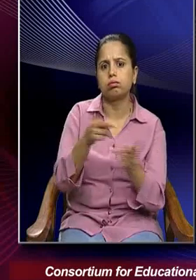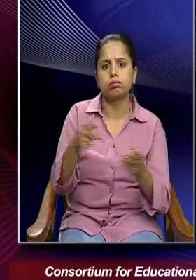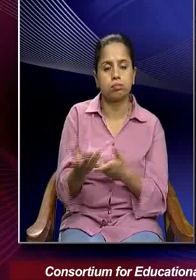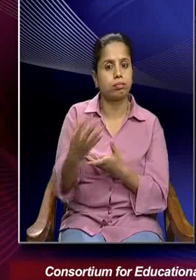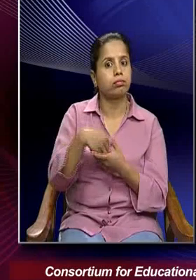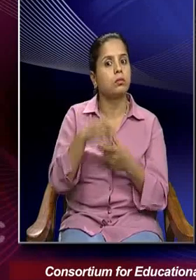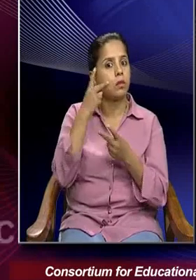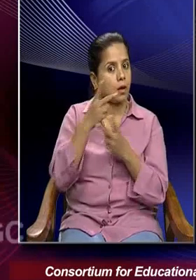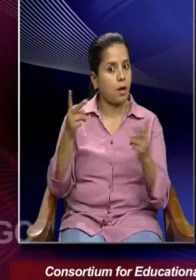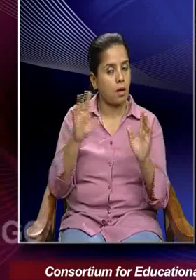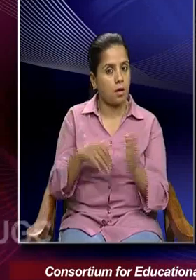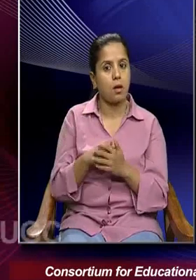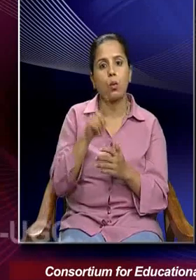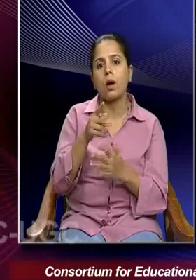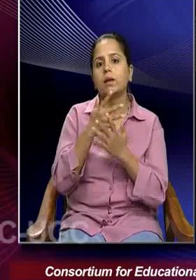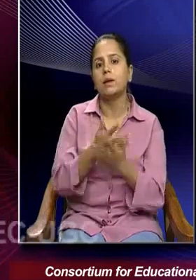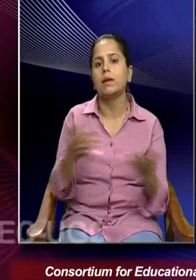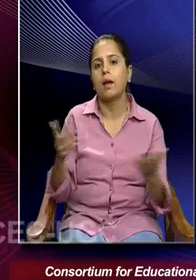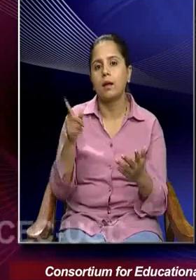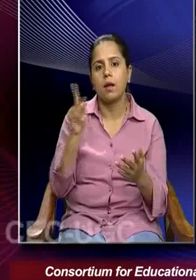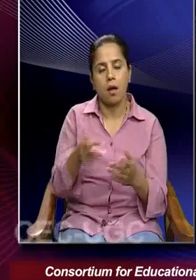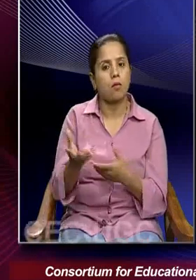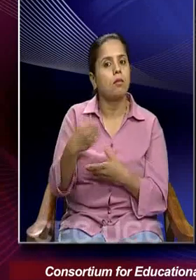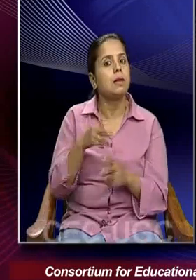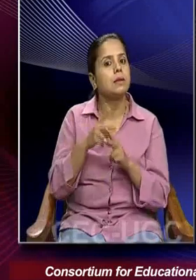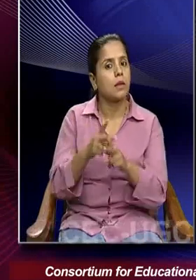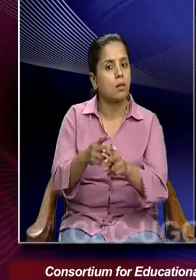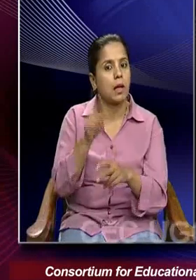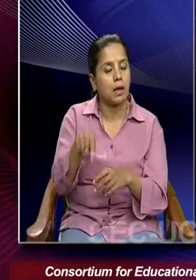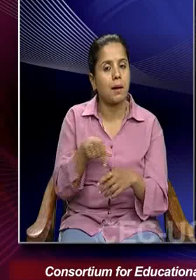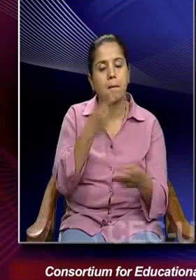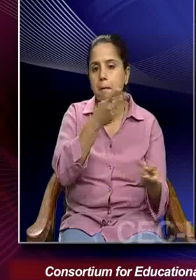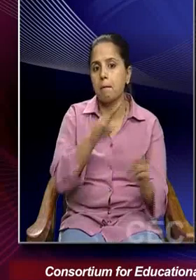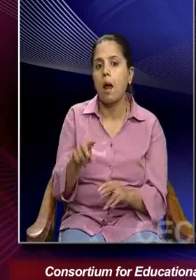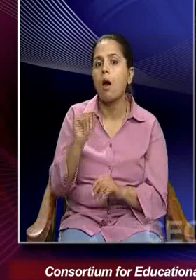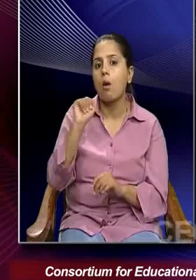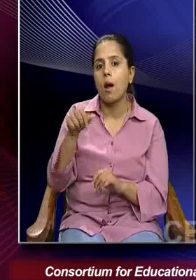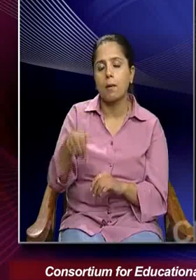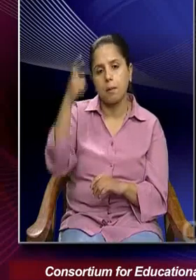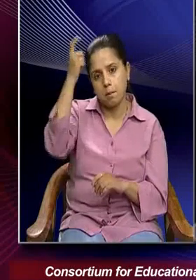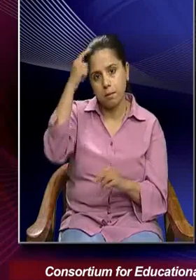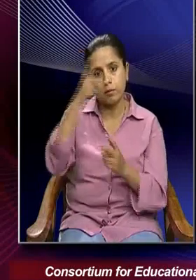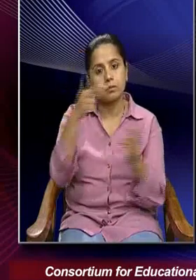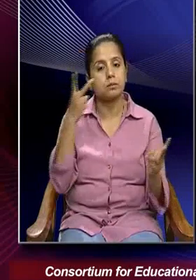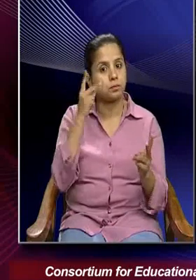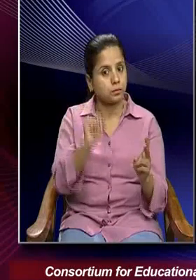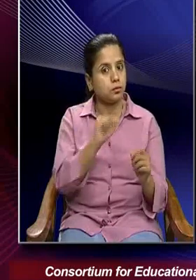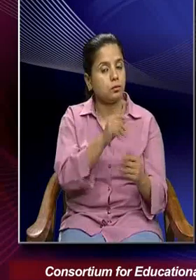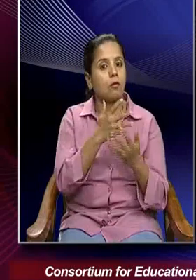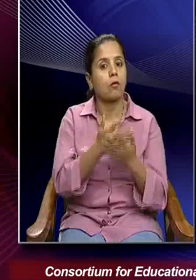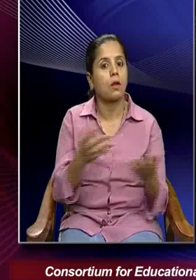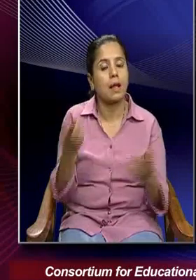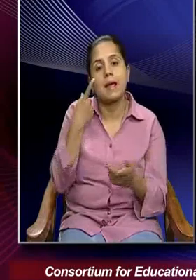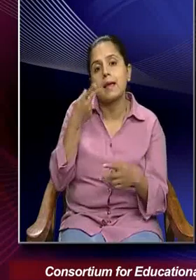engaged in one object and tries to bring back the mind to that particular object